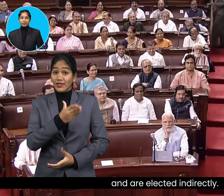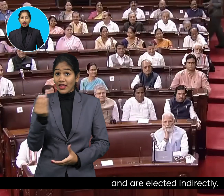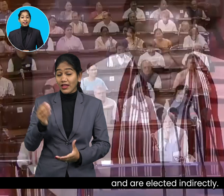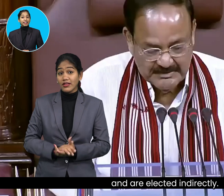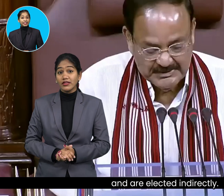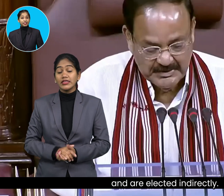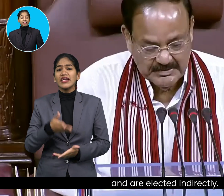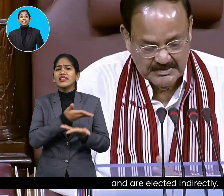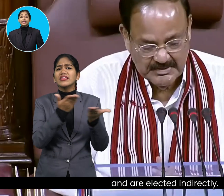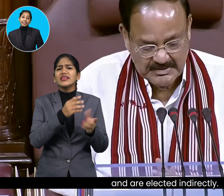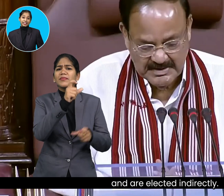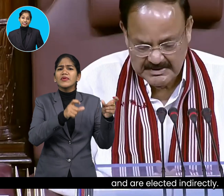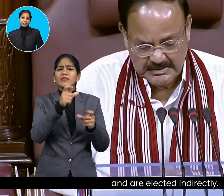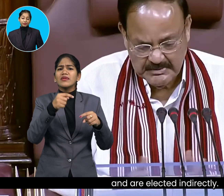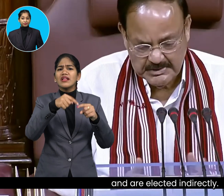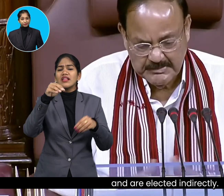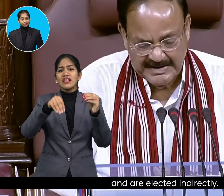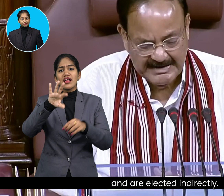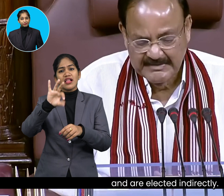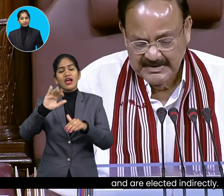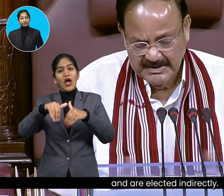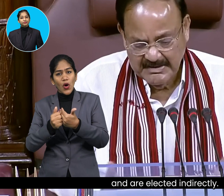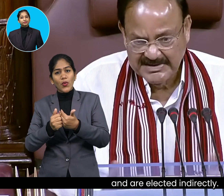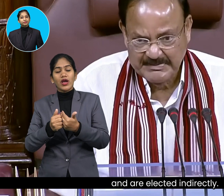and are elected indirectly.